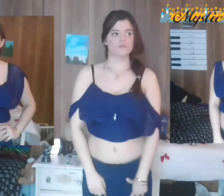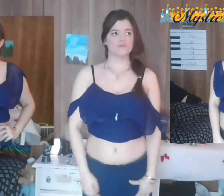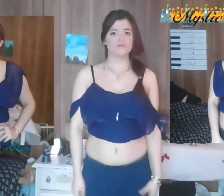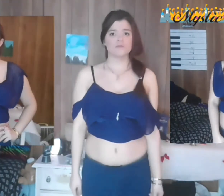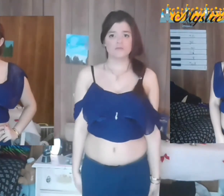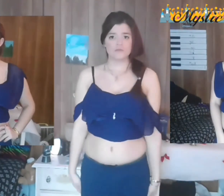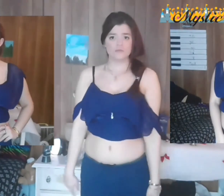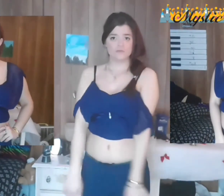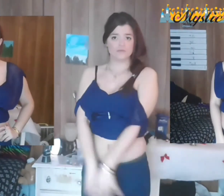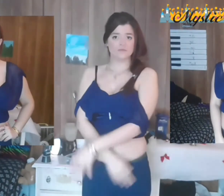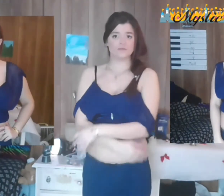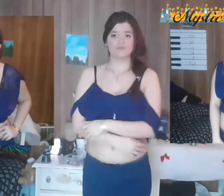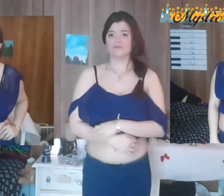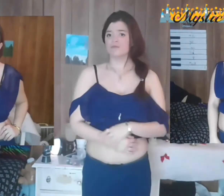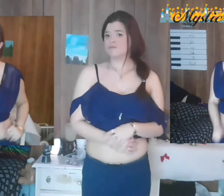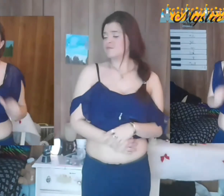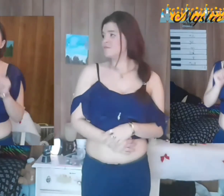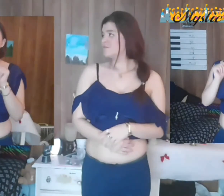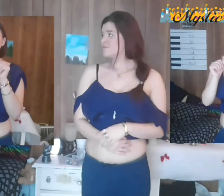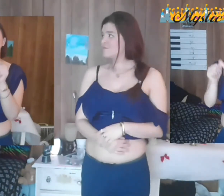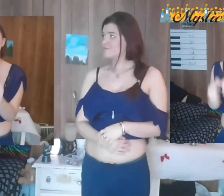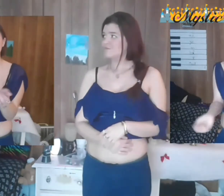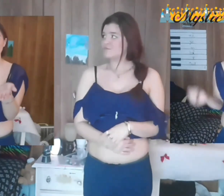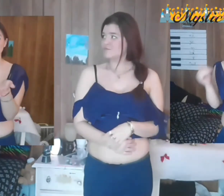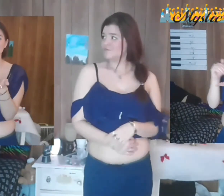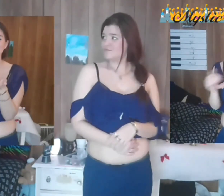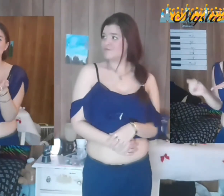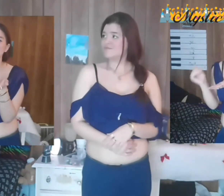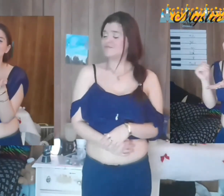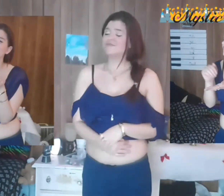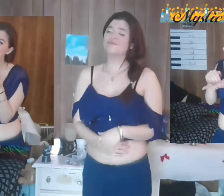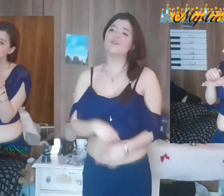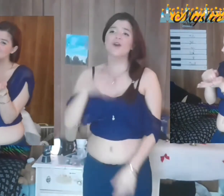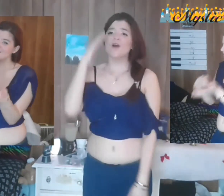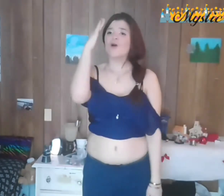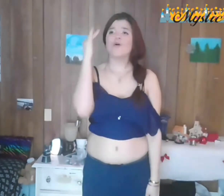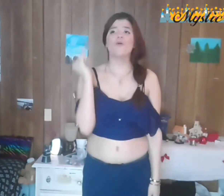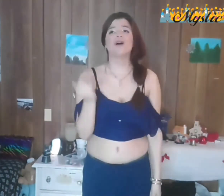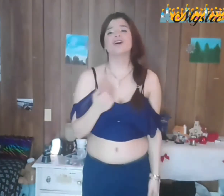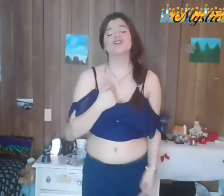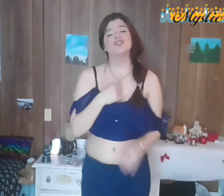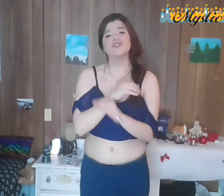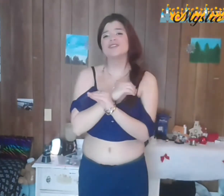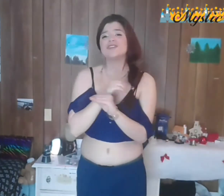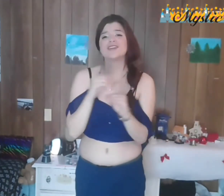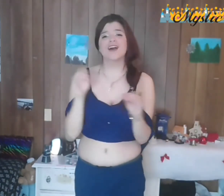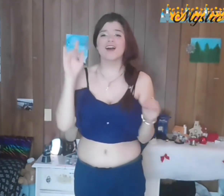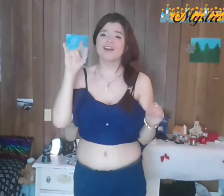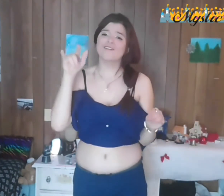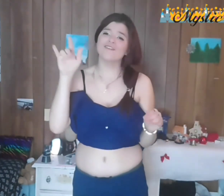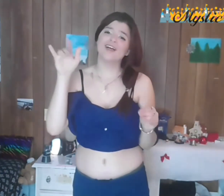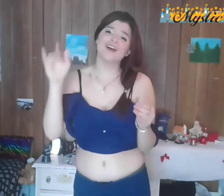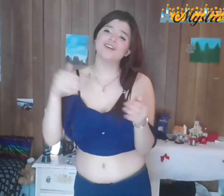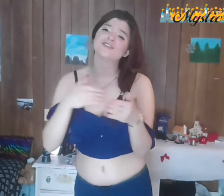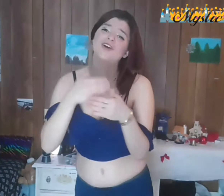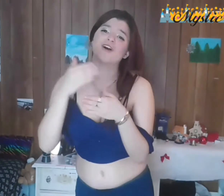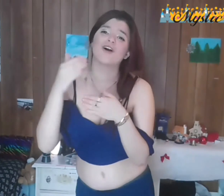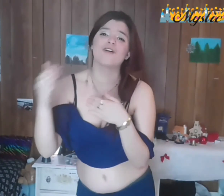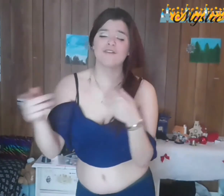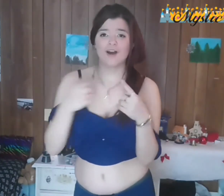why a certain question keeps repeating. Why shouldn't I fly so